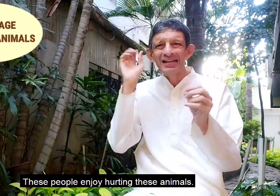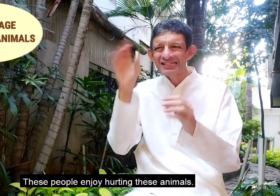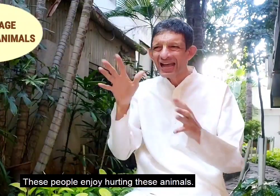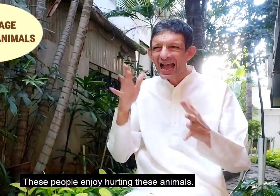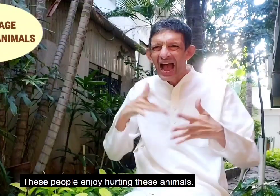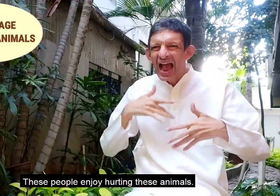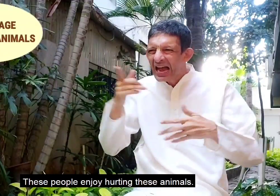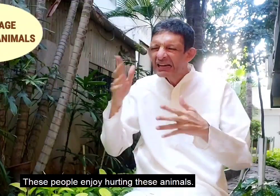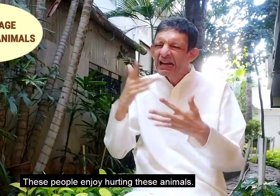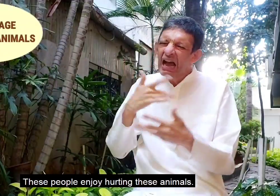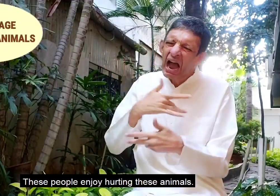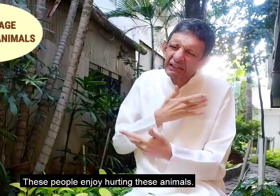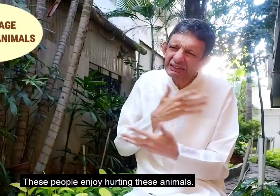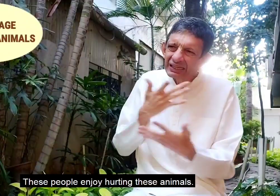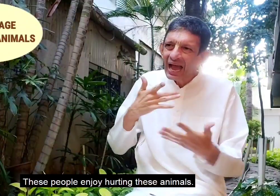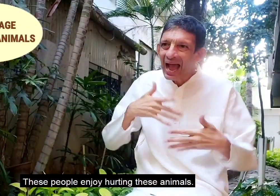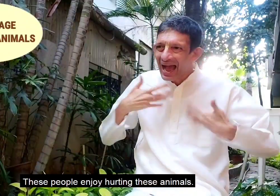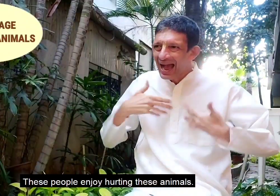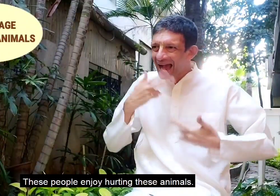These people enjoy herding these animals.